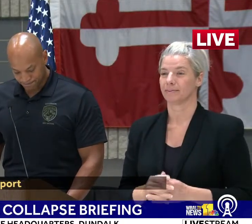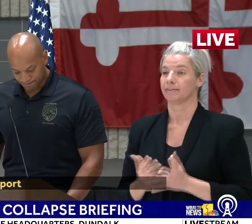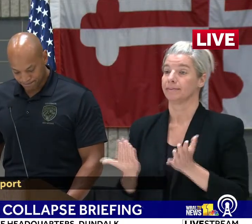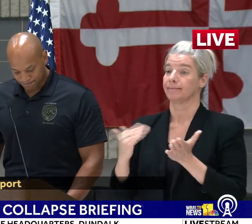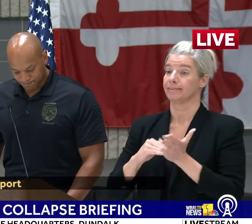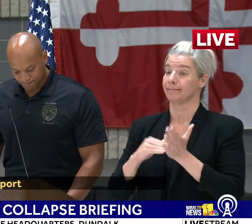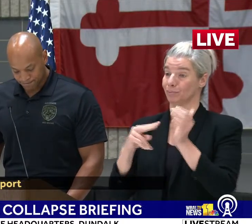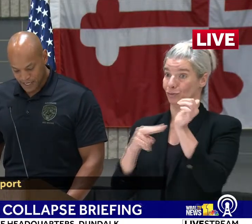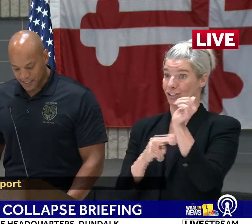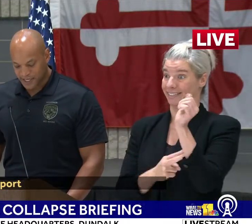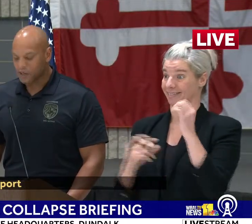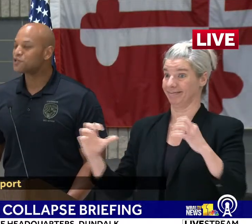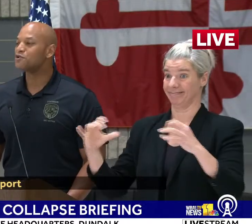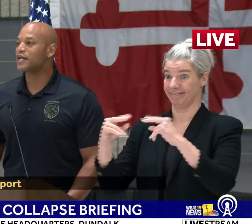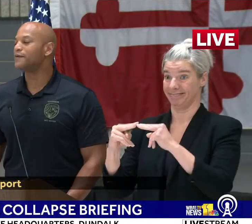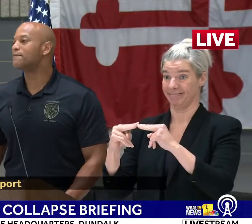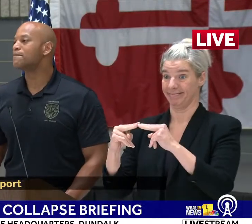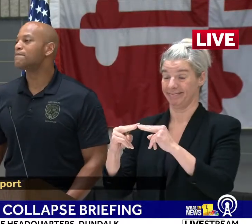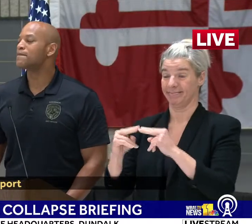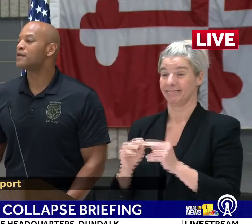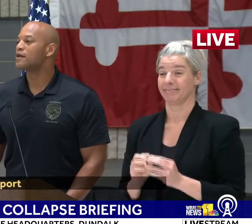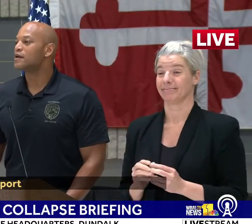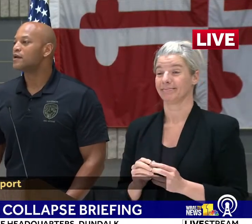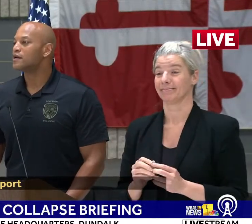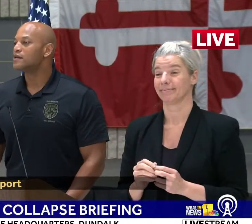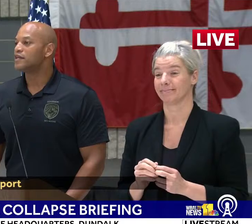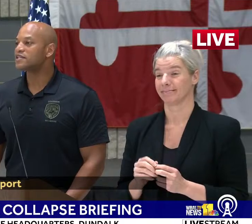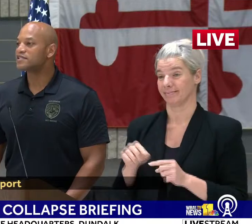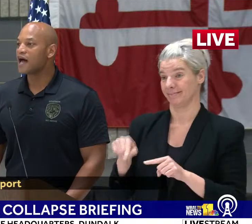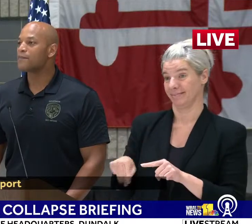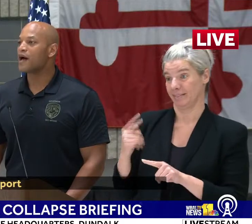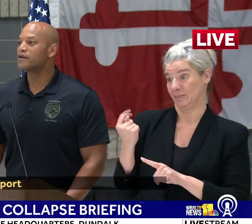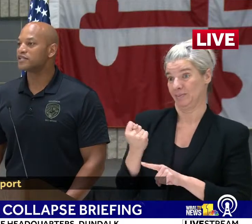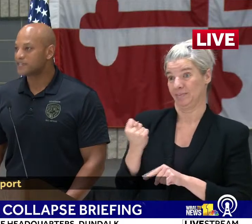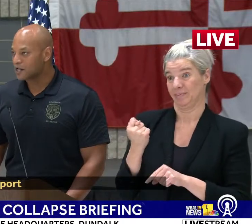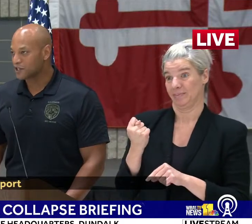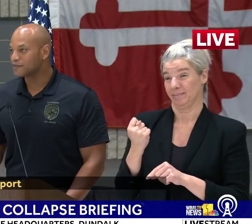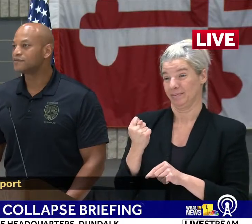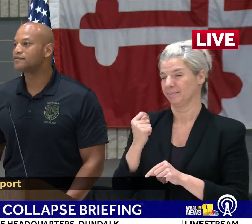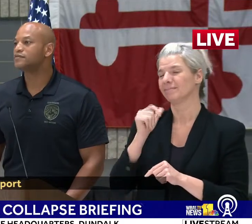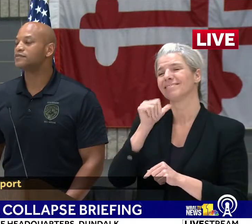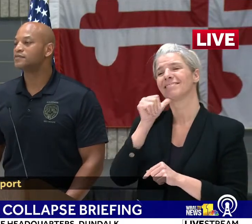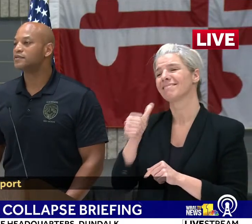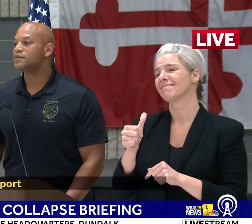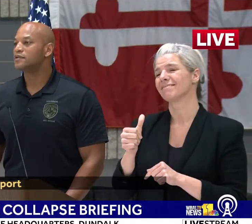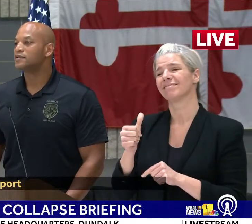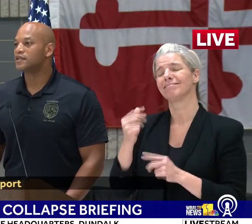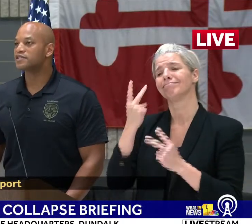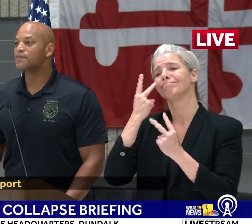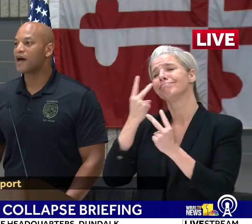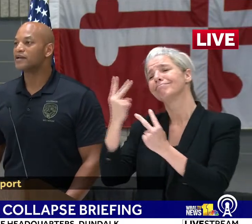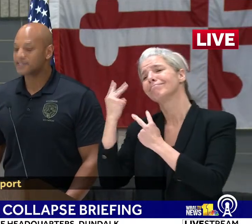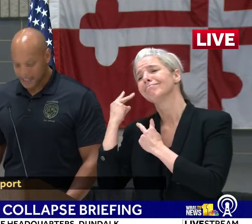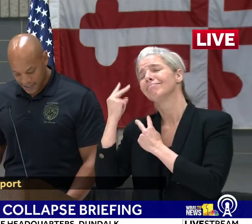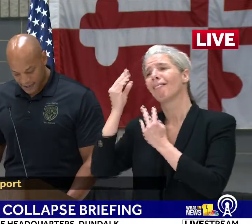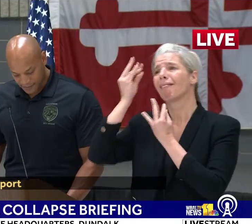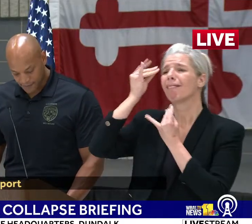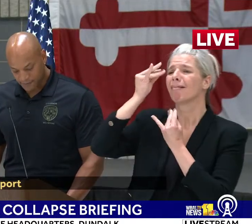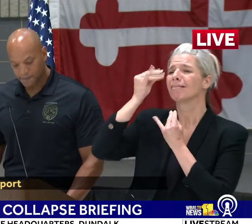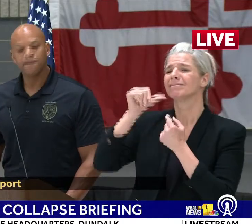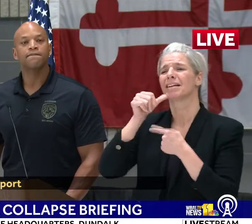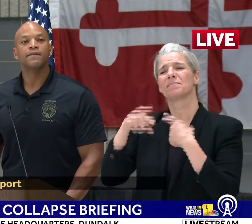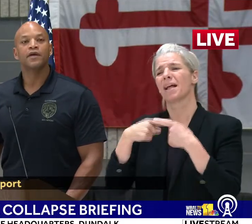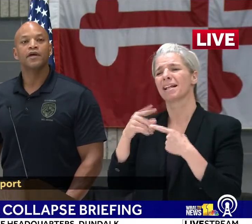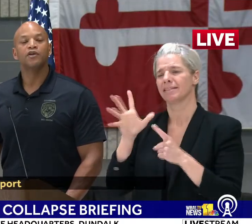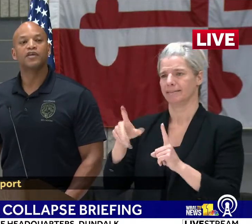Bridge. As I said on Tuesday, this is not about nostalgia. This is about